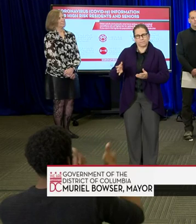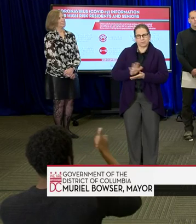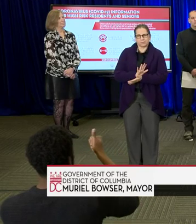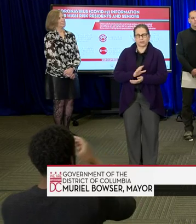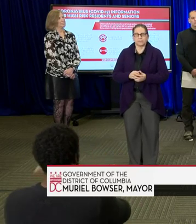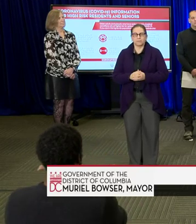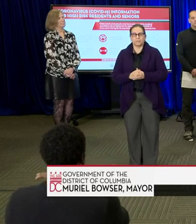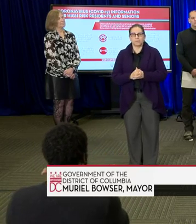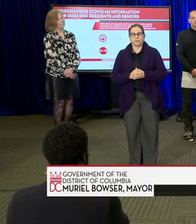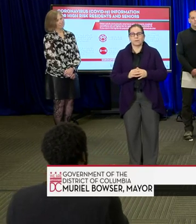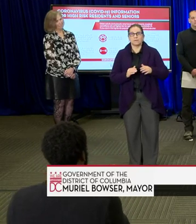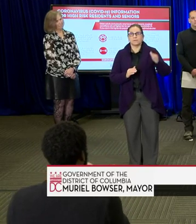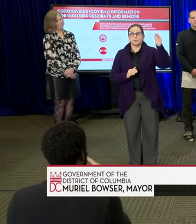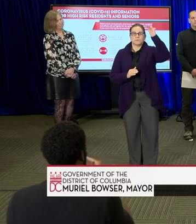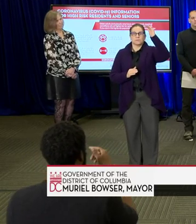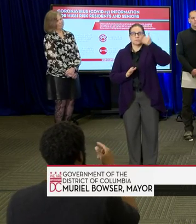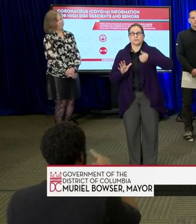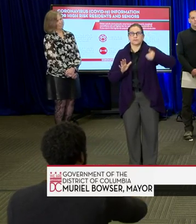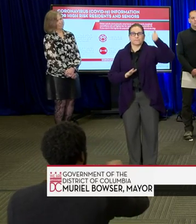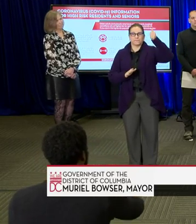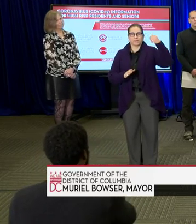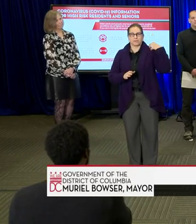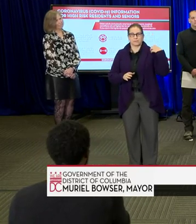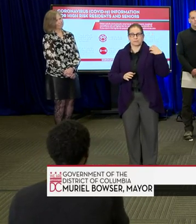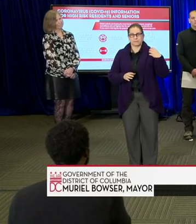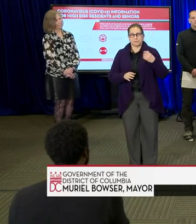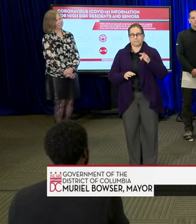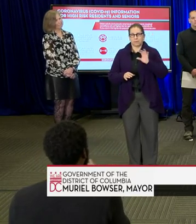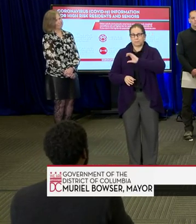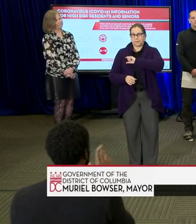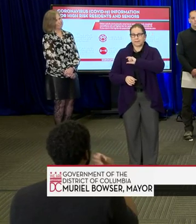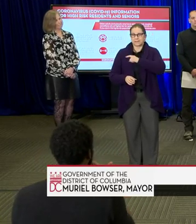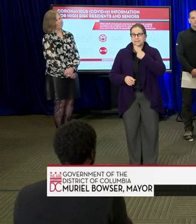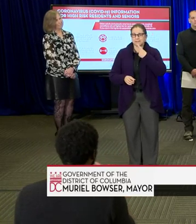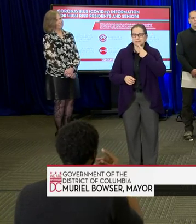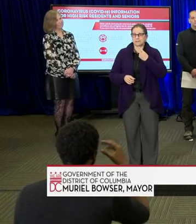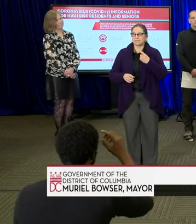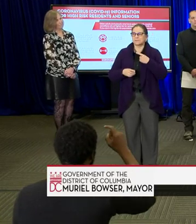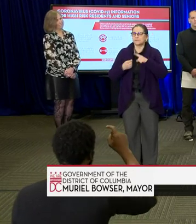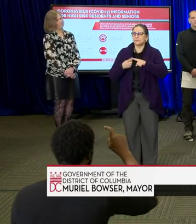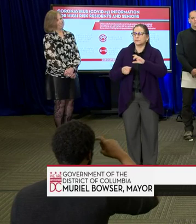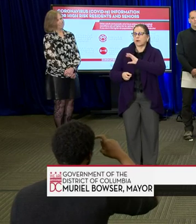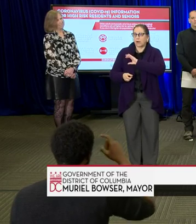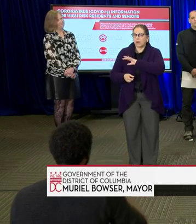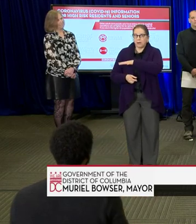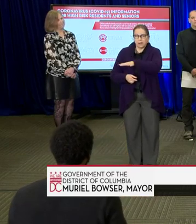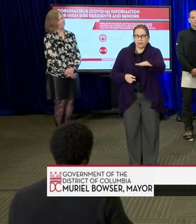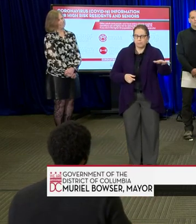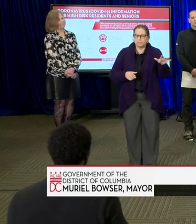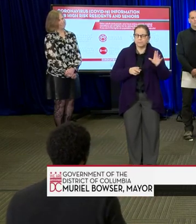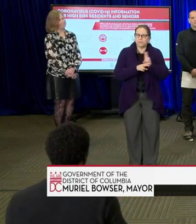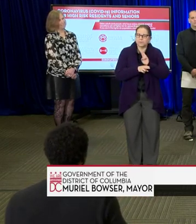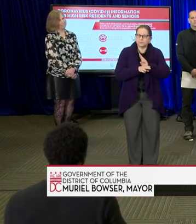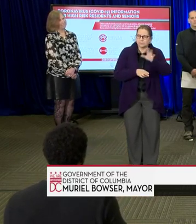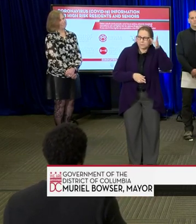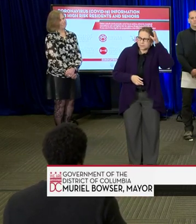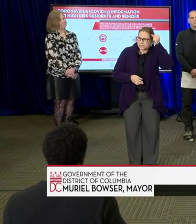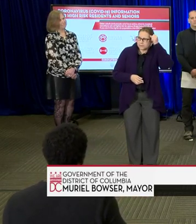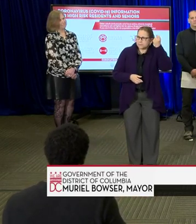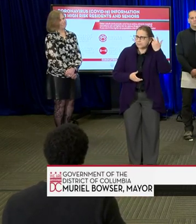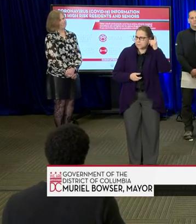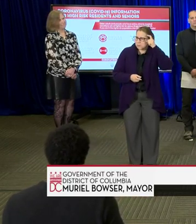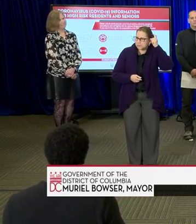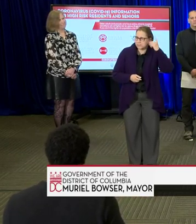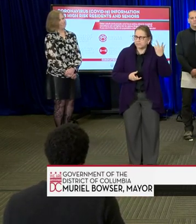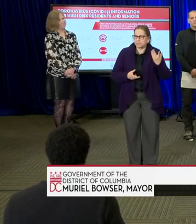Second, the U.S. Attorney's Office makes decisions about who to prosecute based on who's arrested. They have agreed to make those decisions much earlier in the